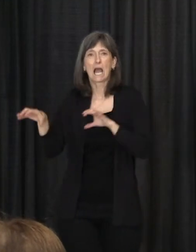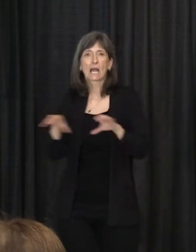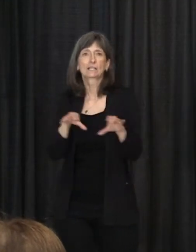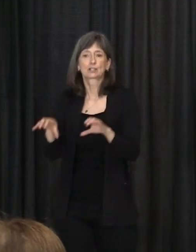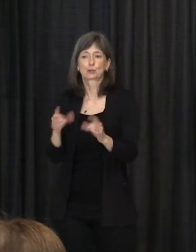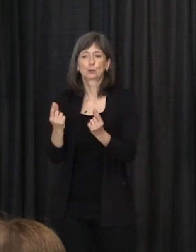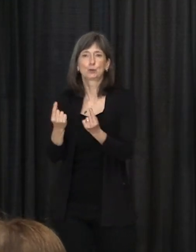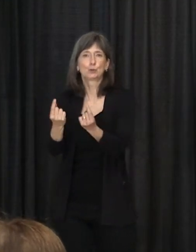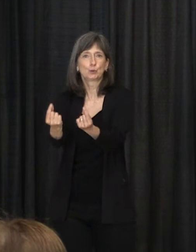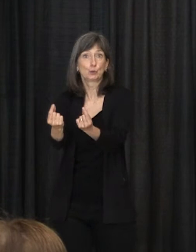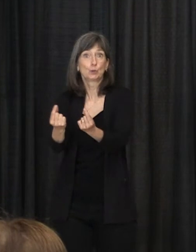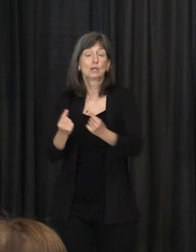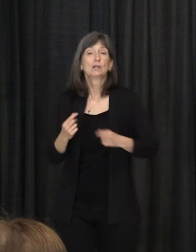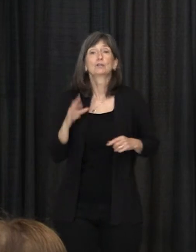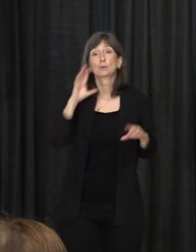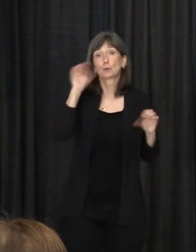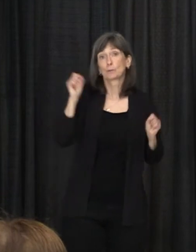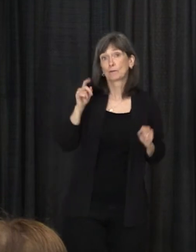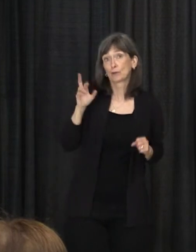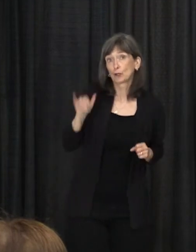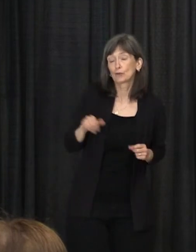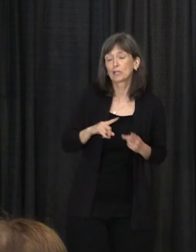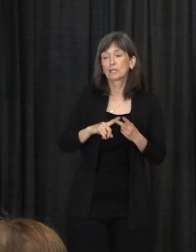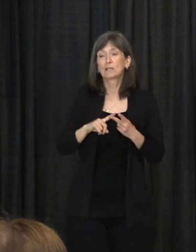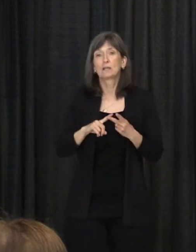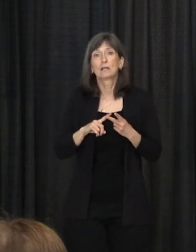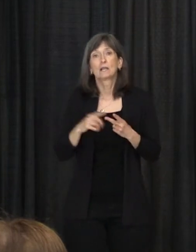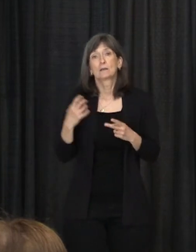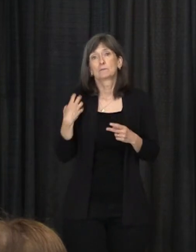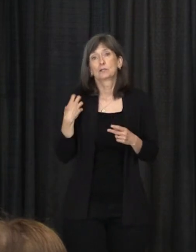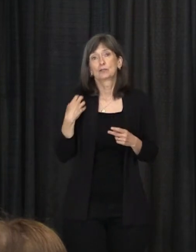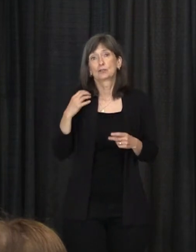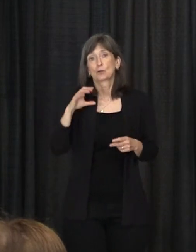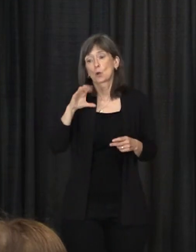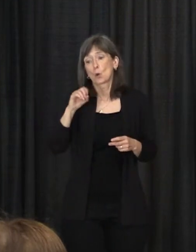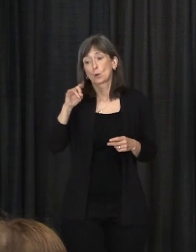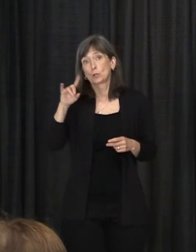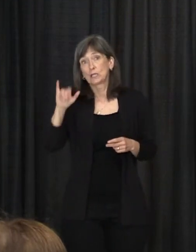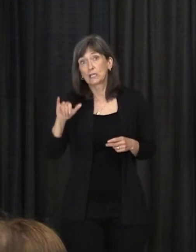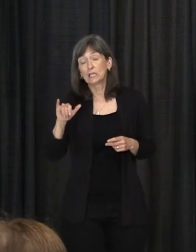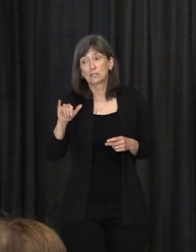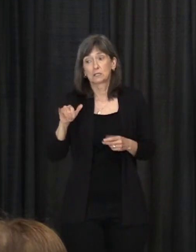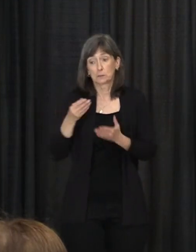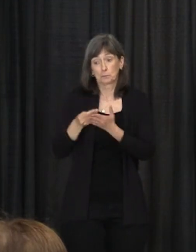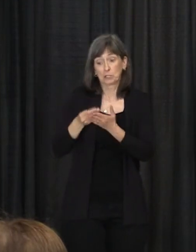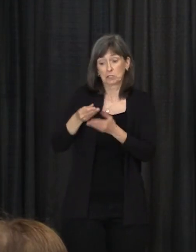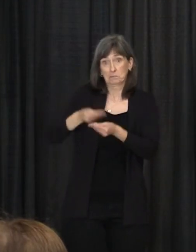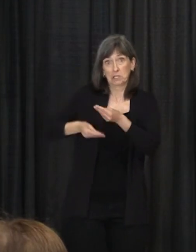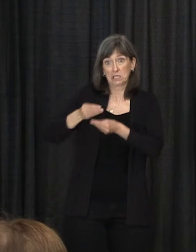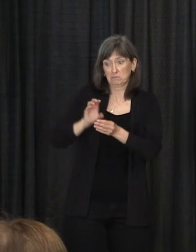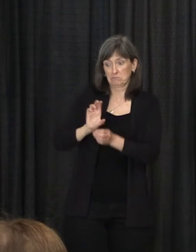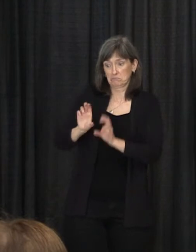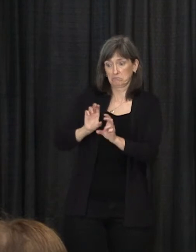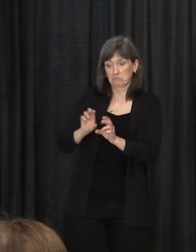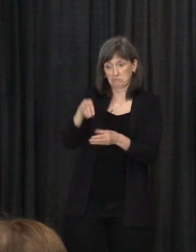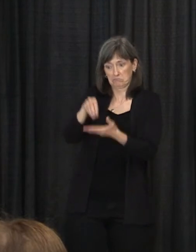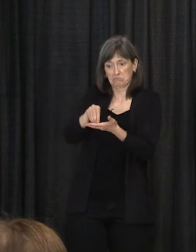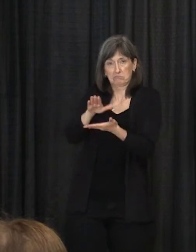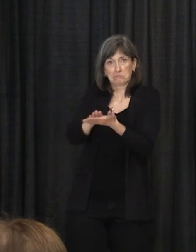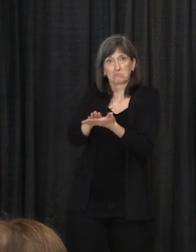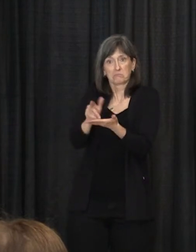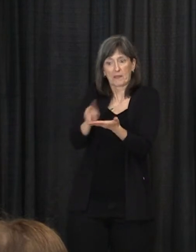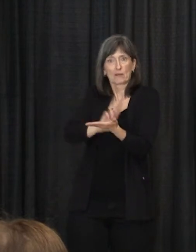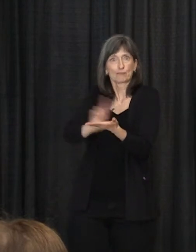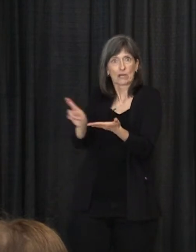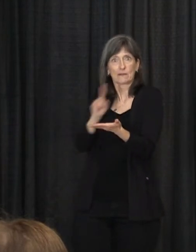and Minister Siobhan Coady through Budget 2021 have put in the enabling tools to make this happen.